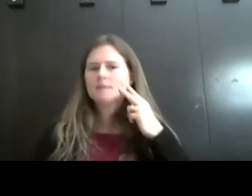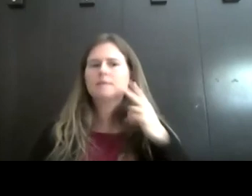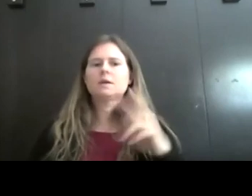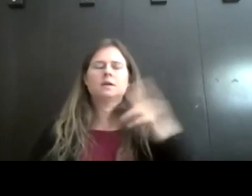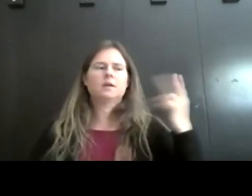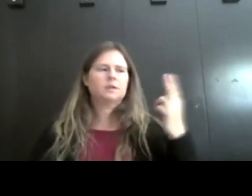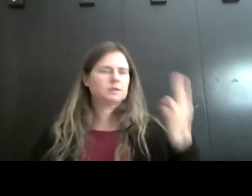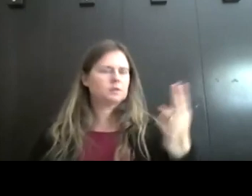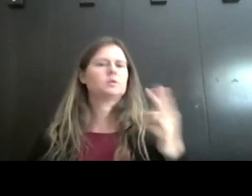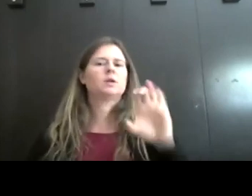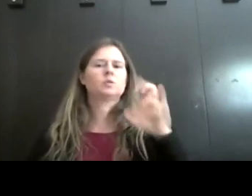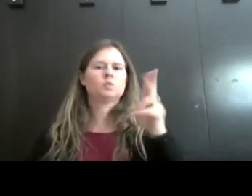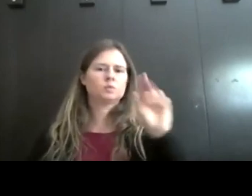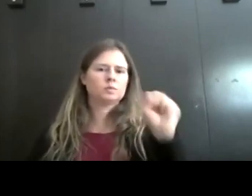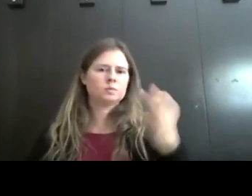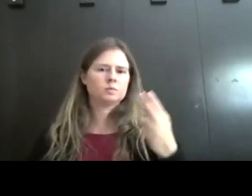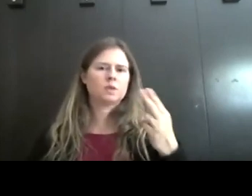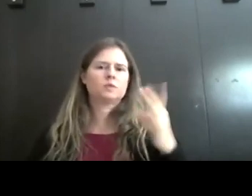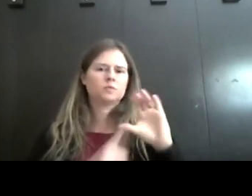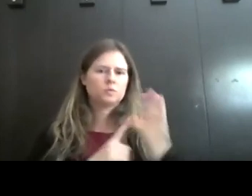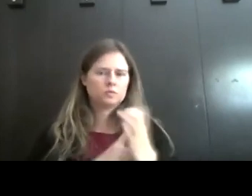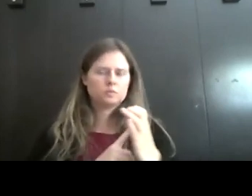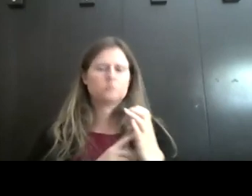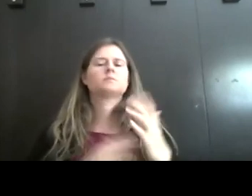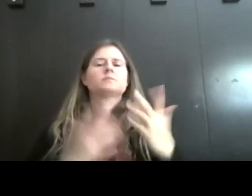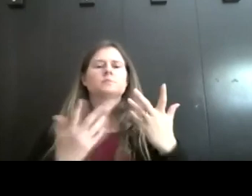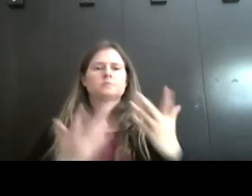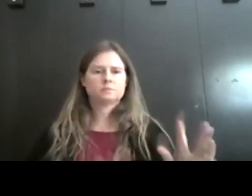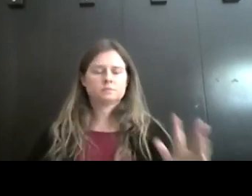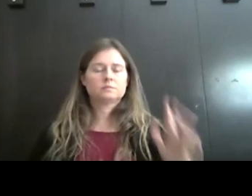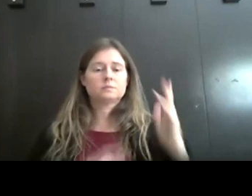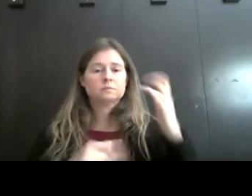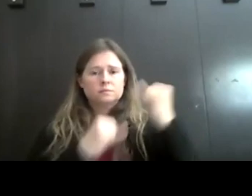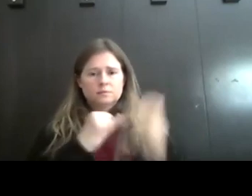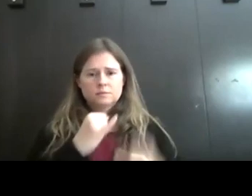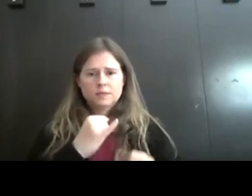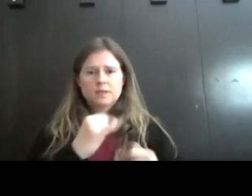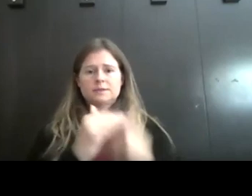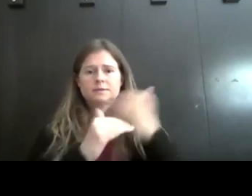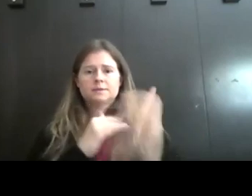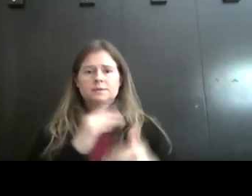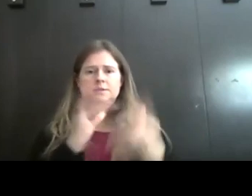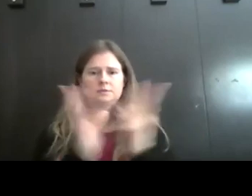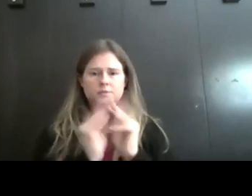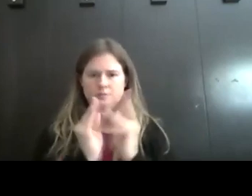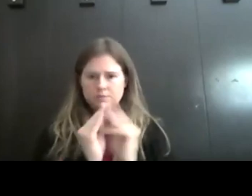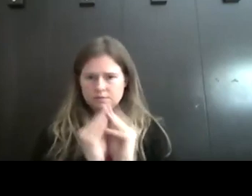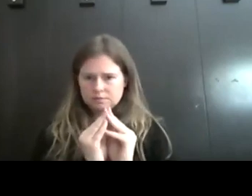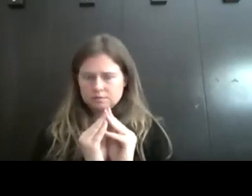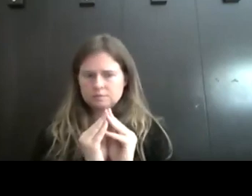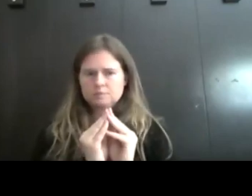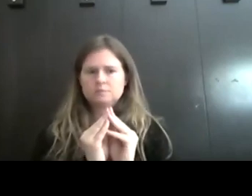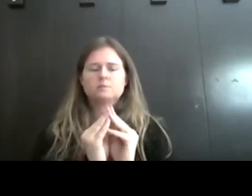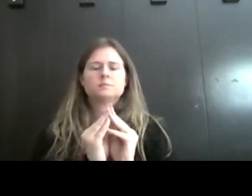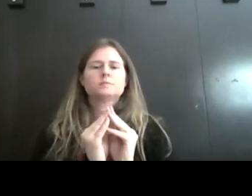history, especially. And then lastly, just a reminder about our next program, which you can learn more about online